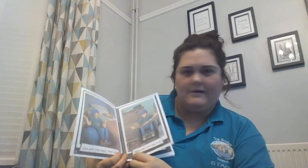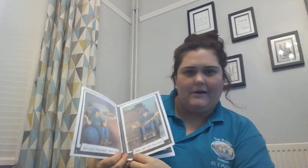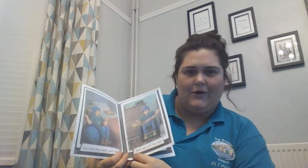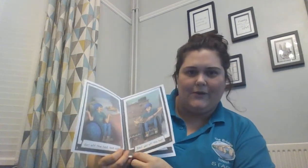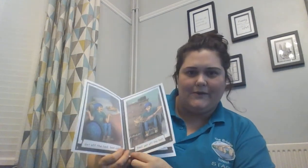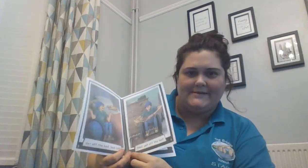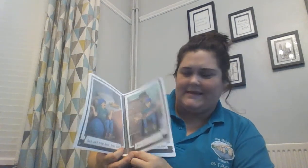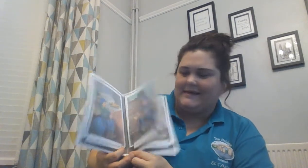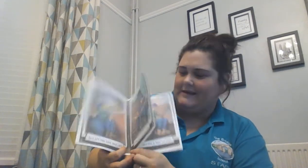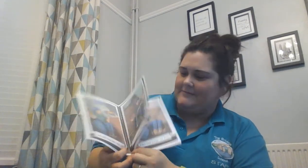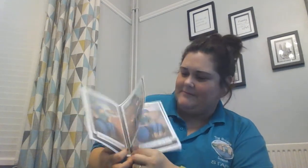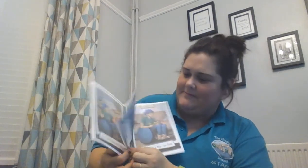Oh dear.